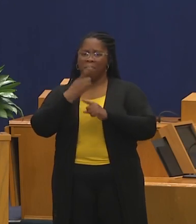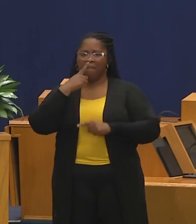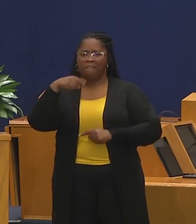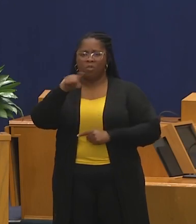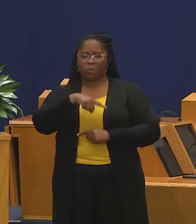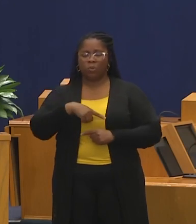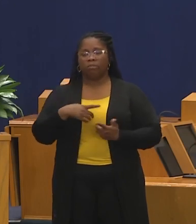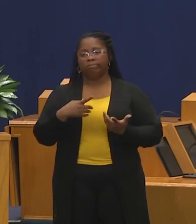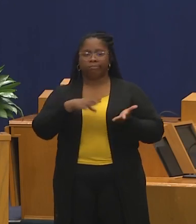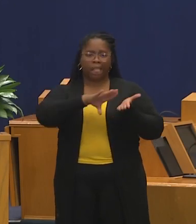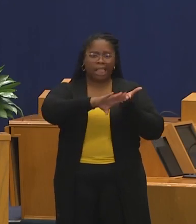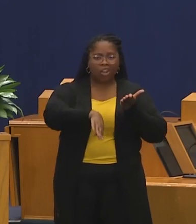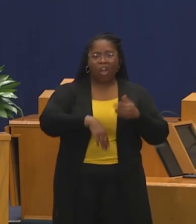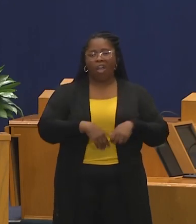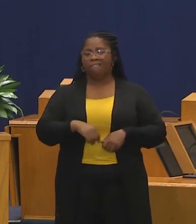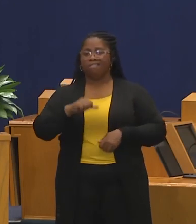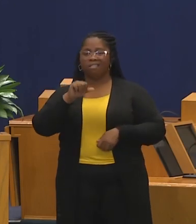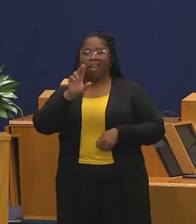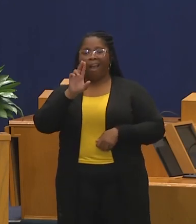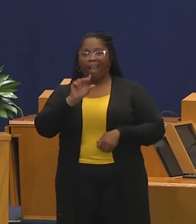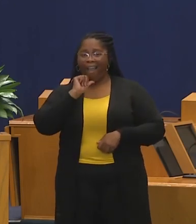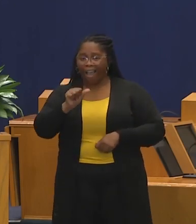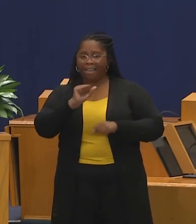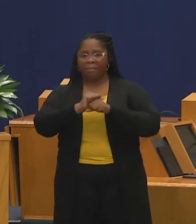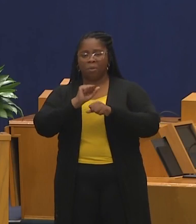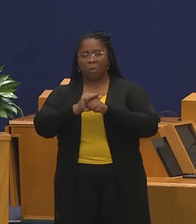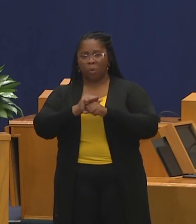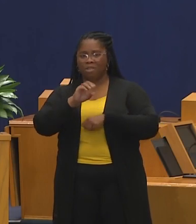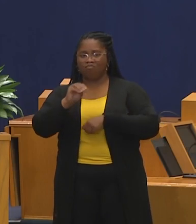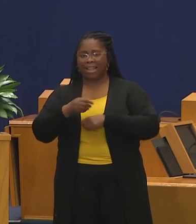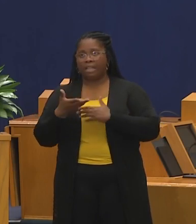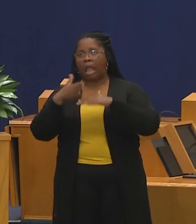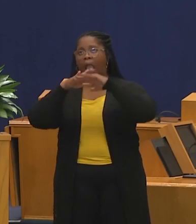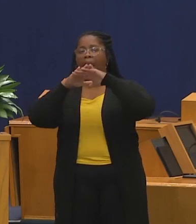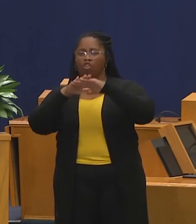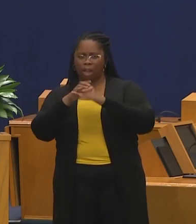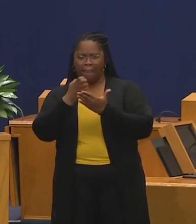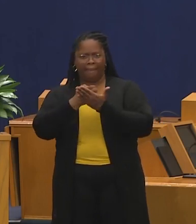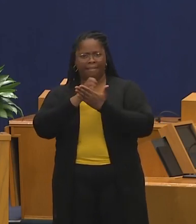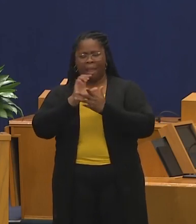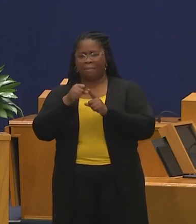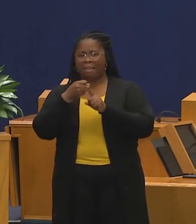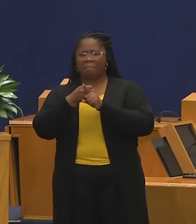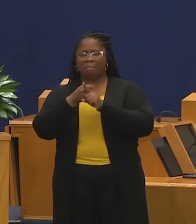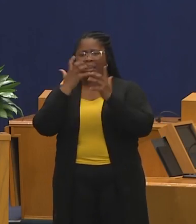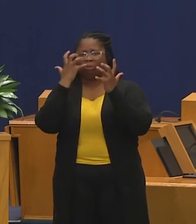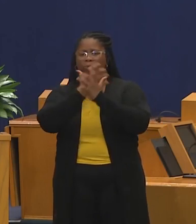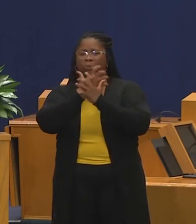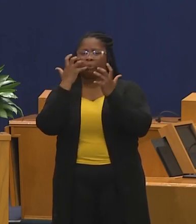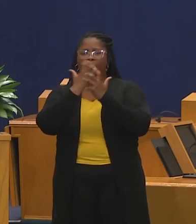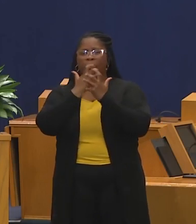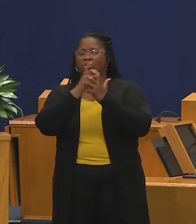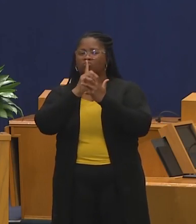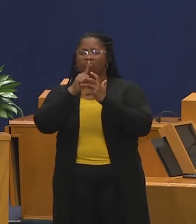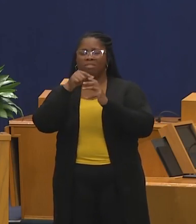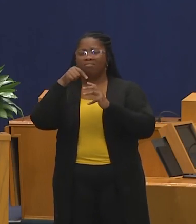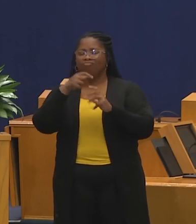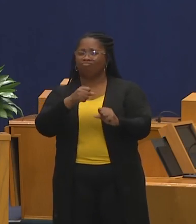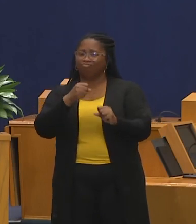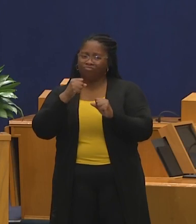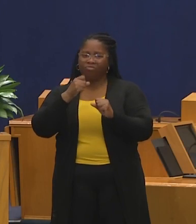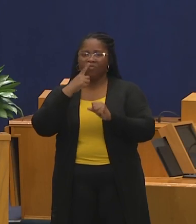laid off, their unemployment rates we know are higher, and the economic impact of this is also felt far and wide. And